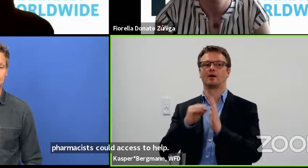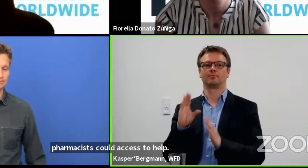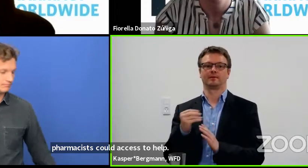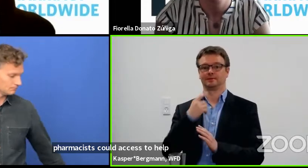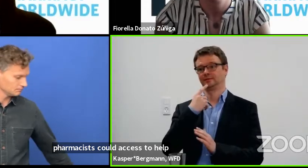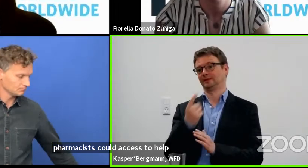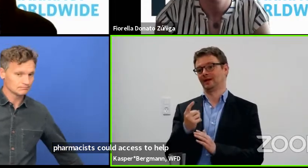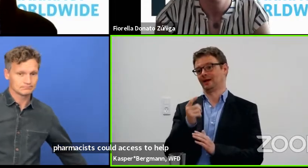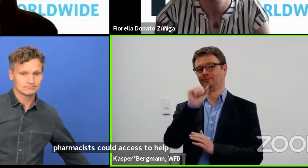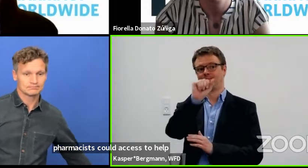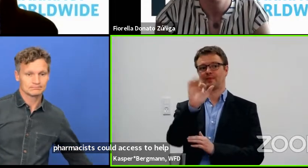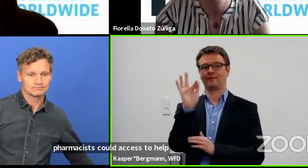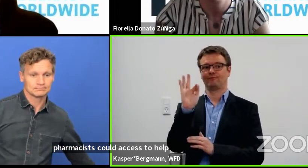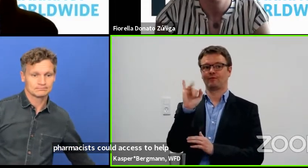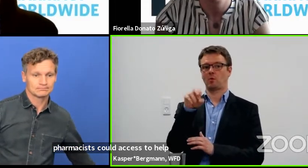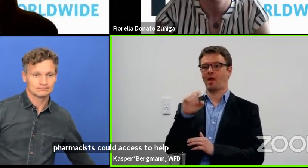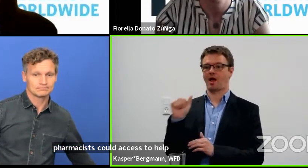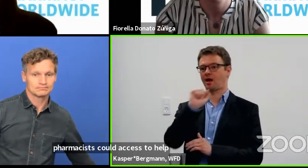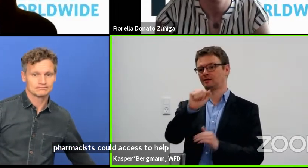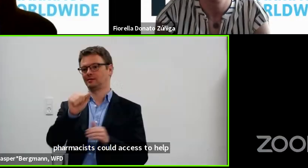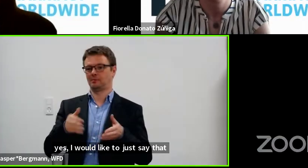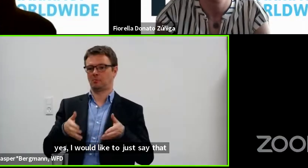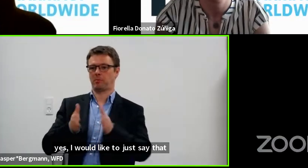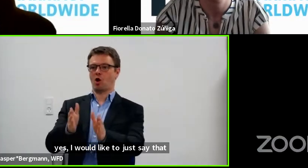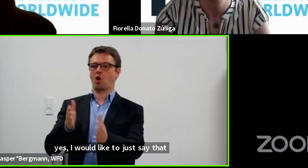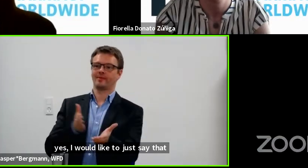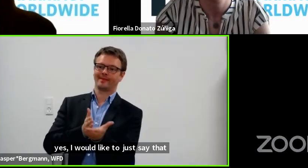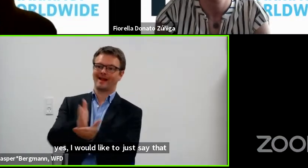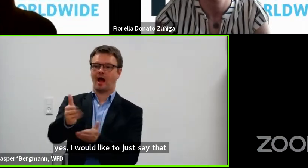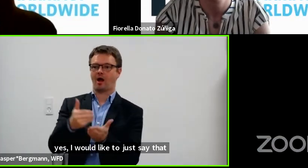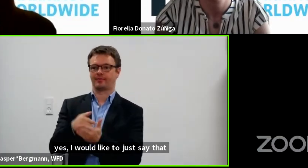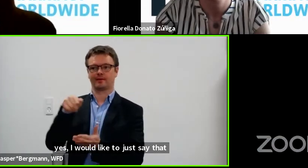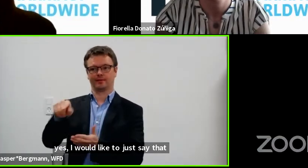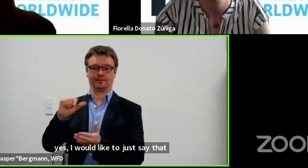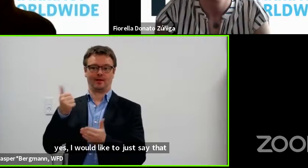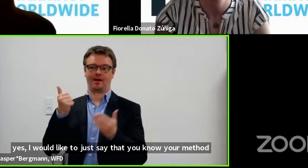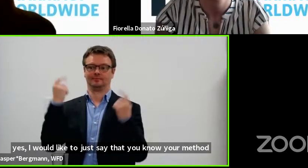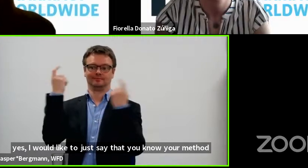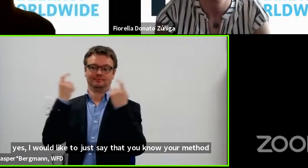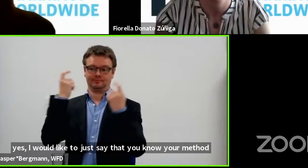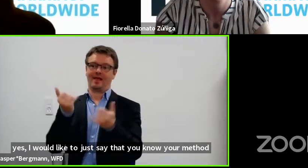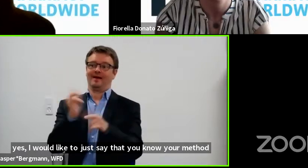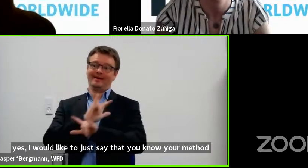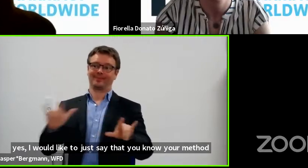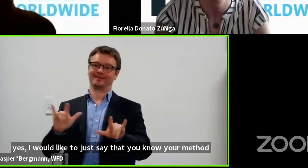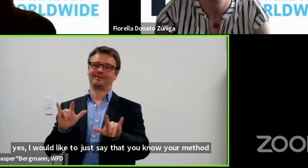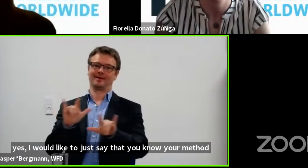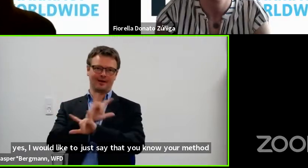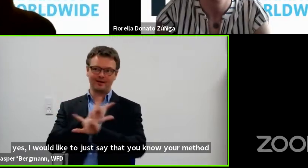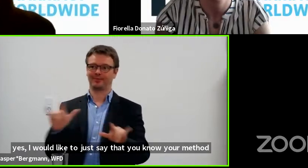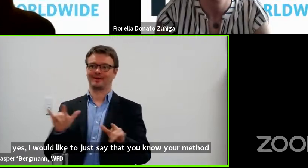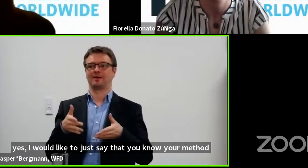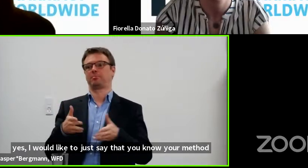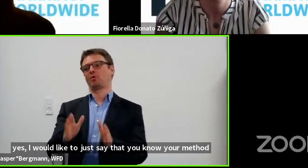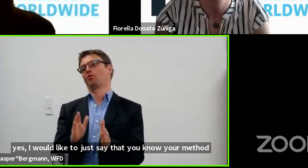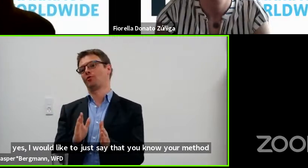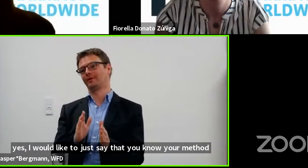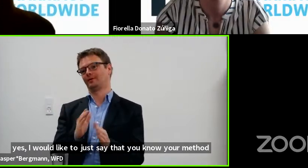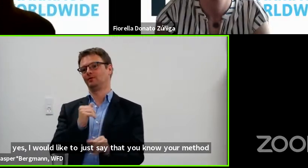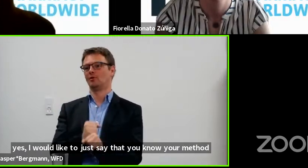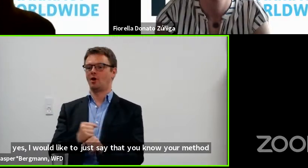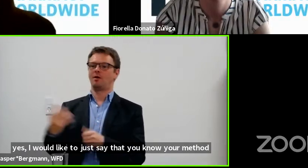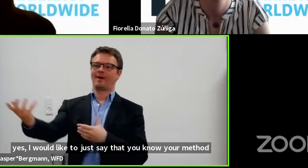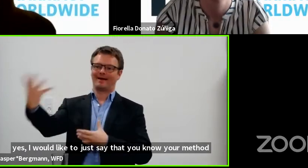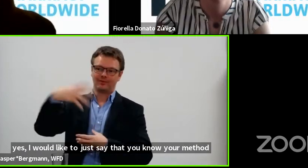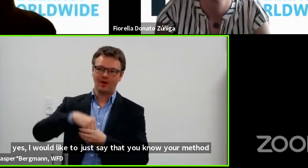Yes, I would like to just say that you, Fiorella, your method or your approach is very impressive.